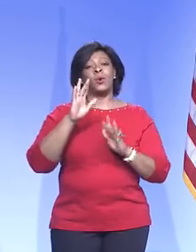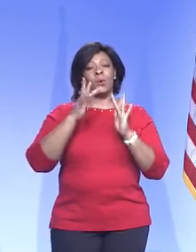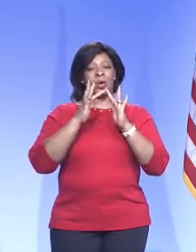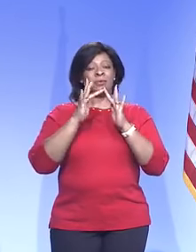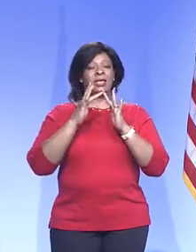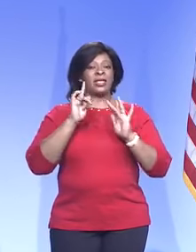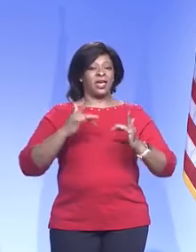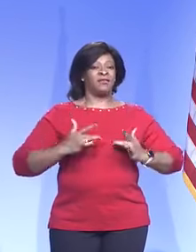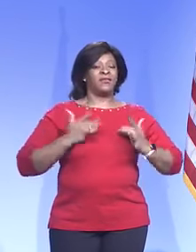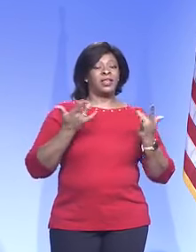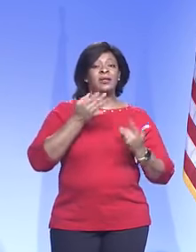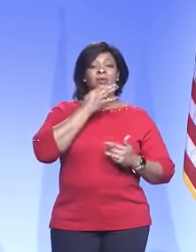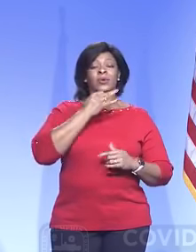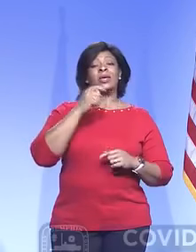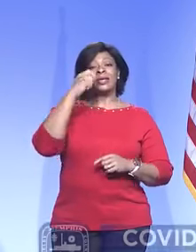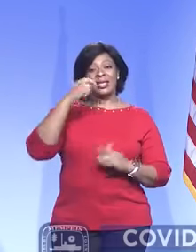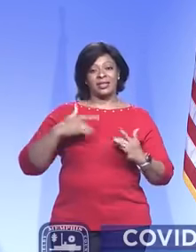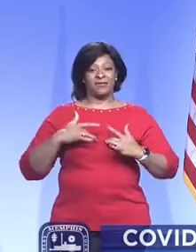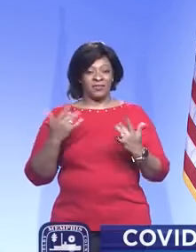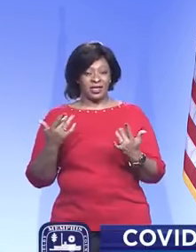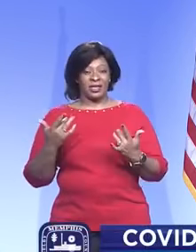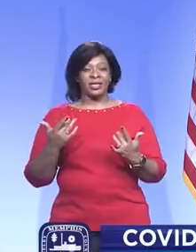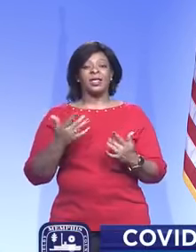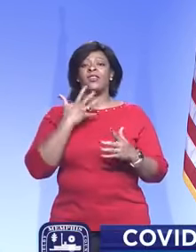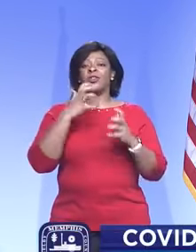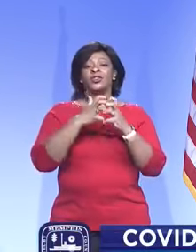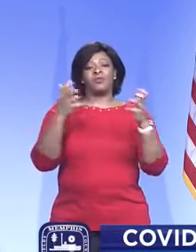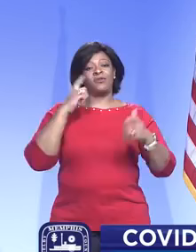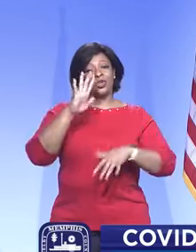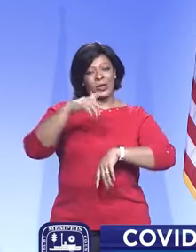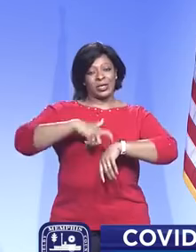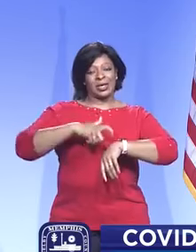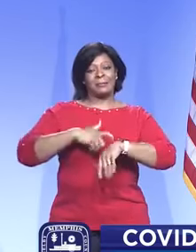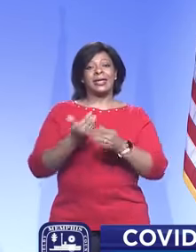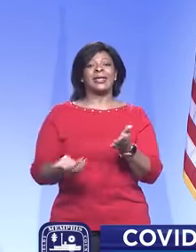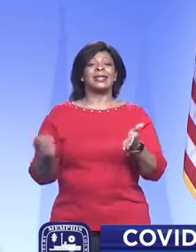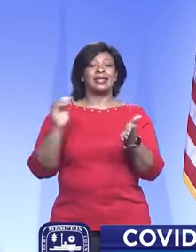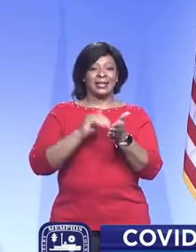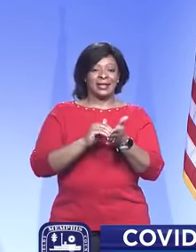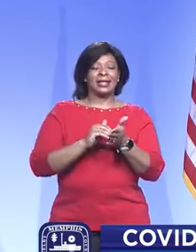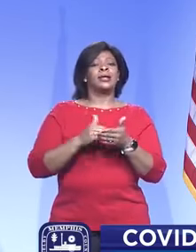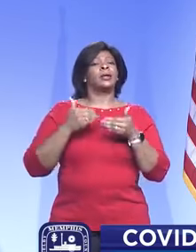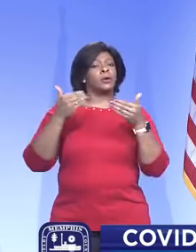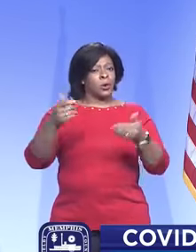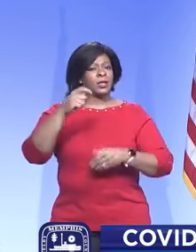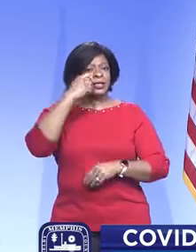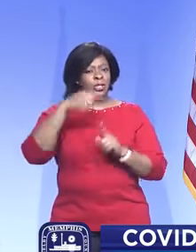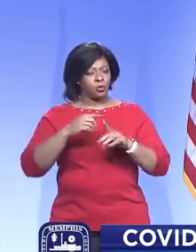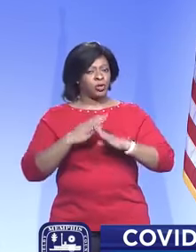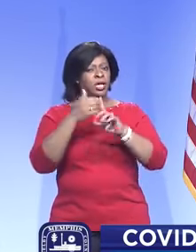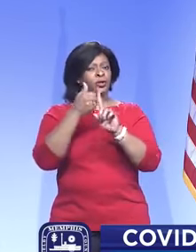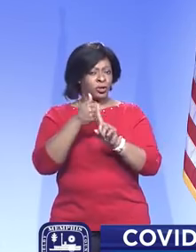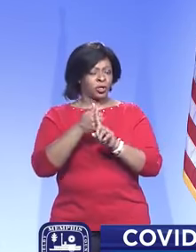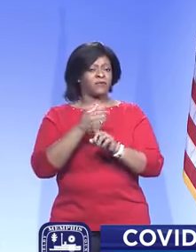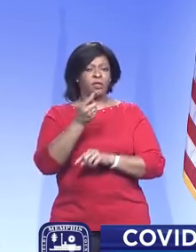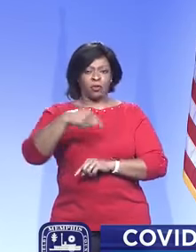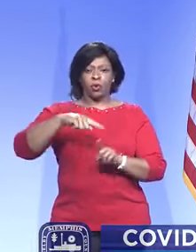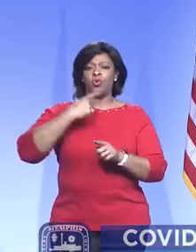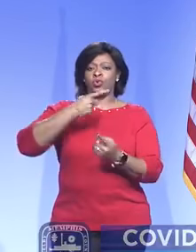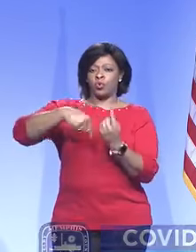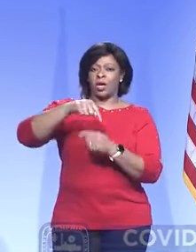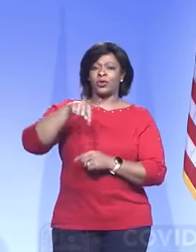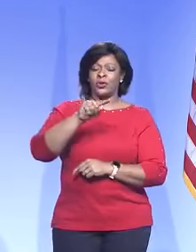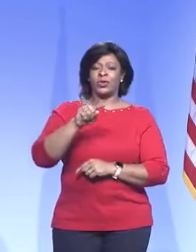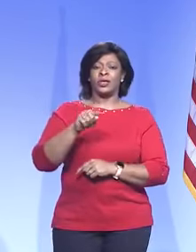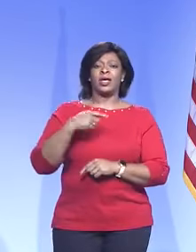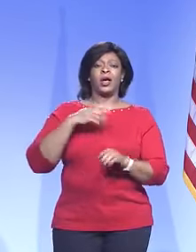this event and upcoming testing events. Thank you so much for your time, and again, get a test to protect yourself and those around you.